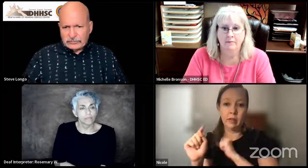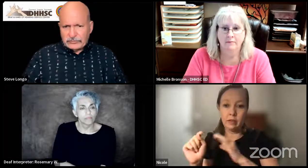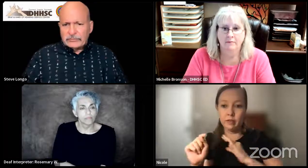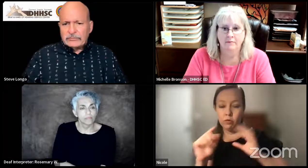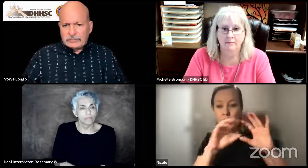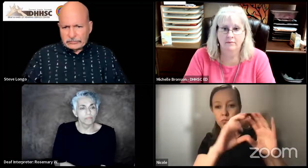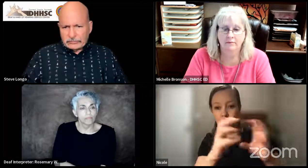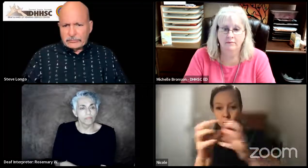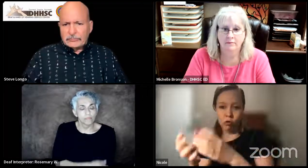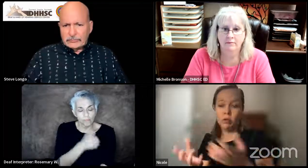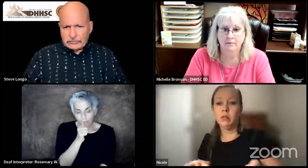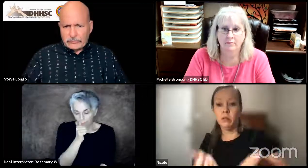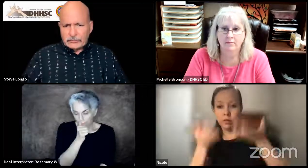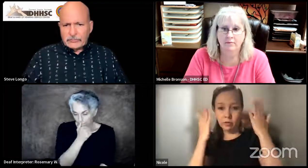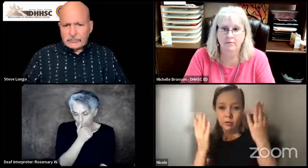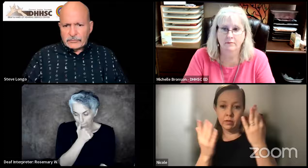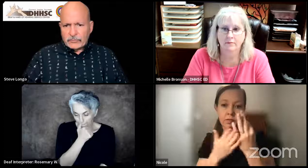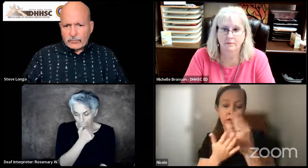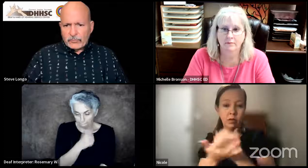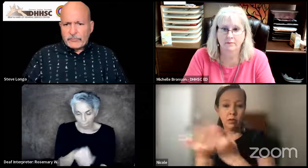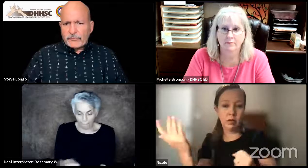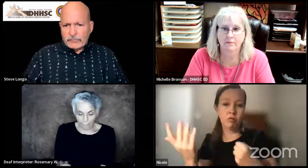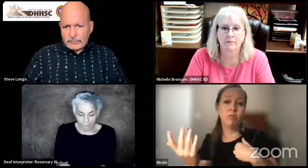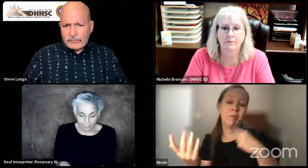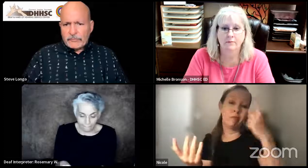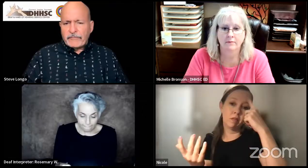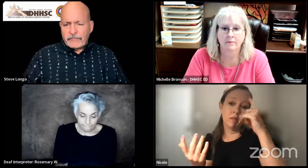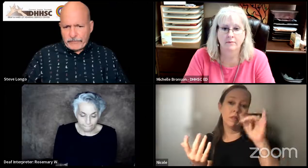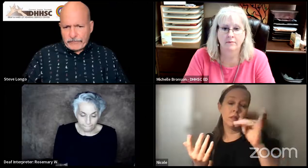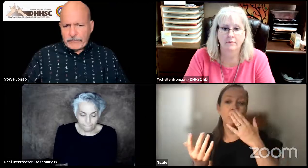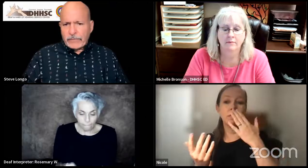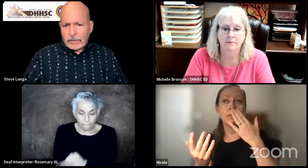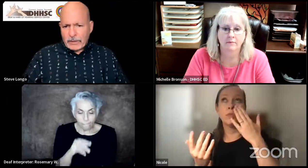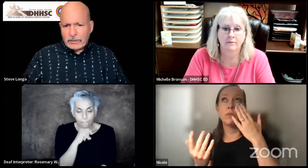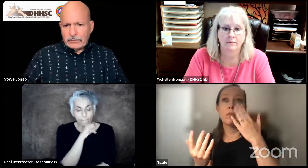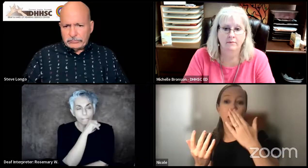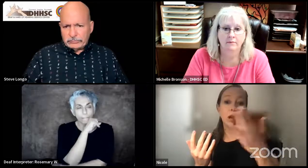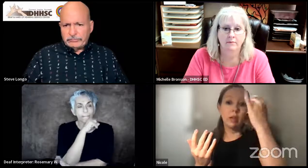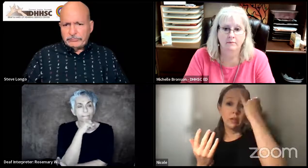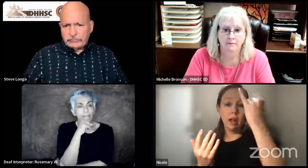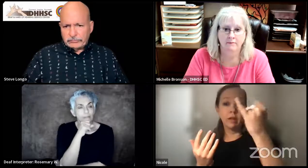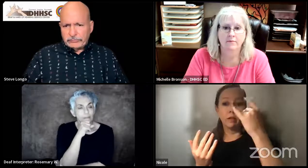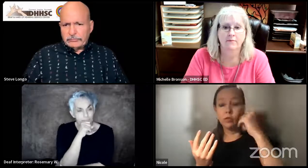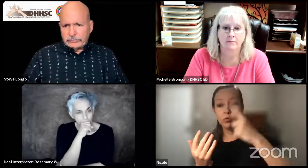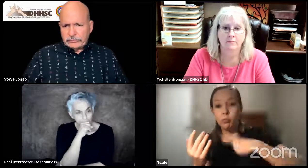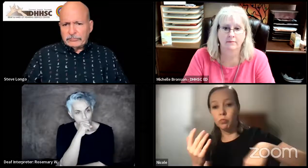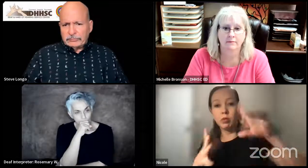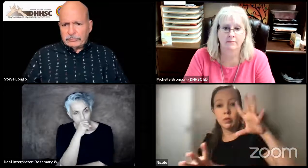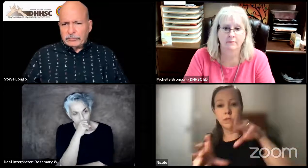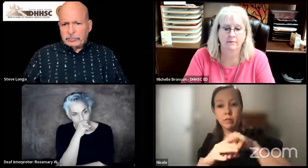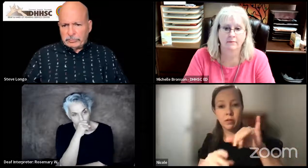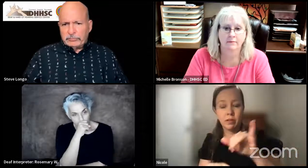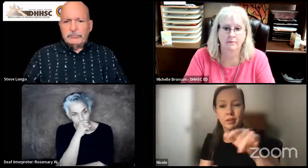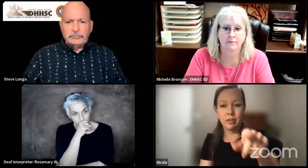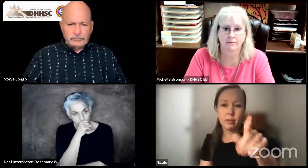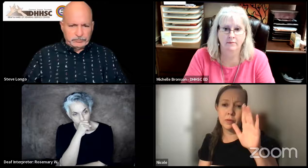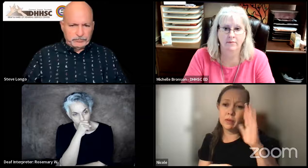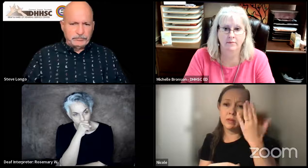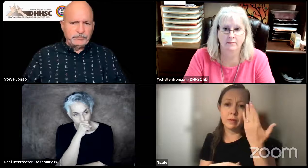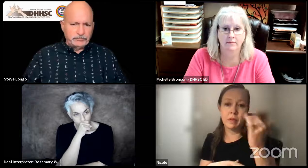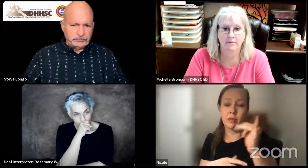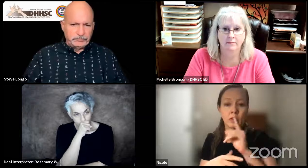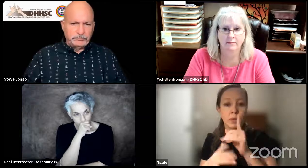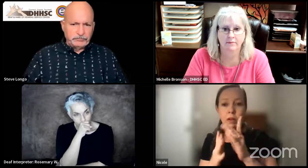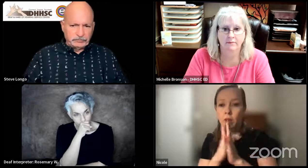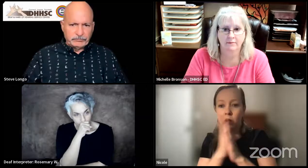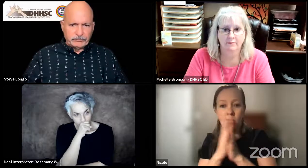to be teams. And so the staff could do teams to raise those monies. And